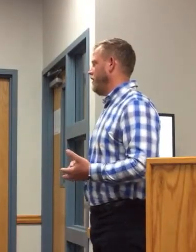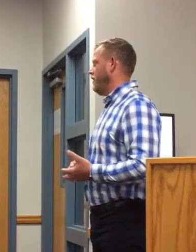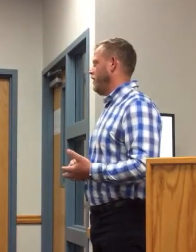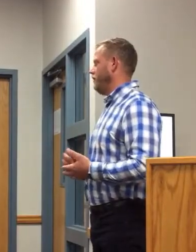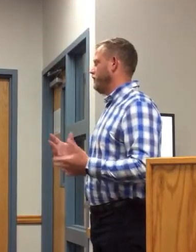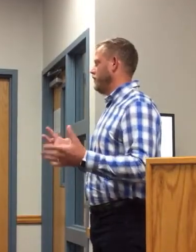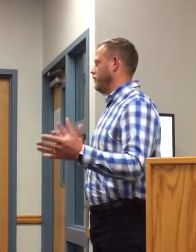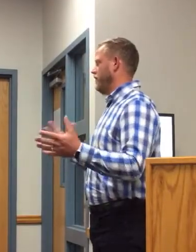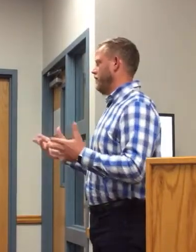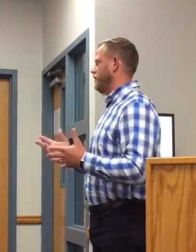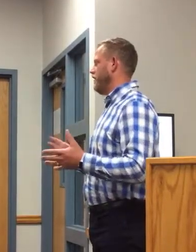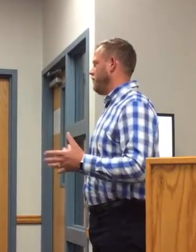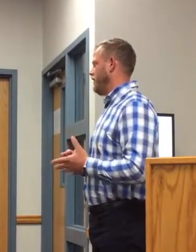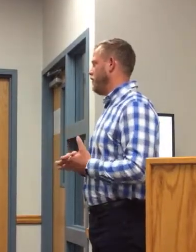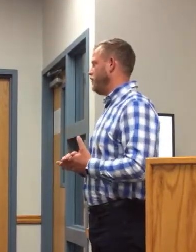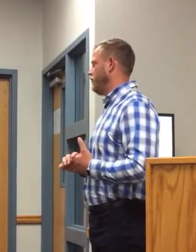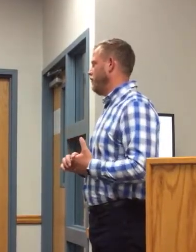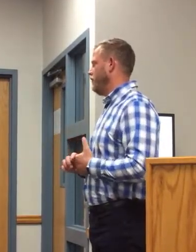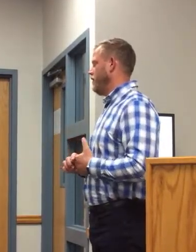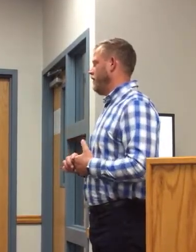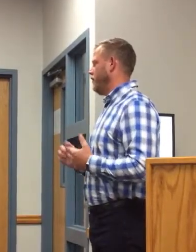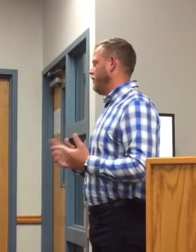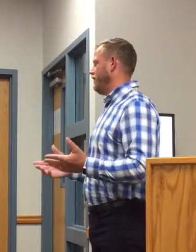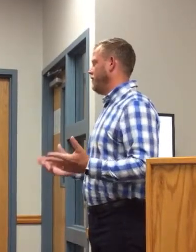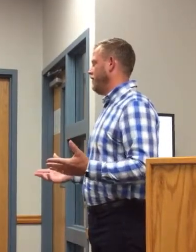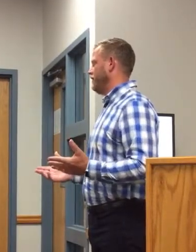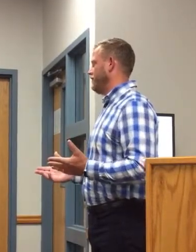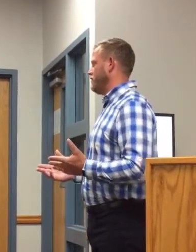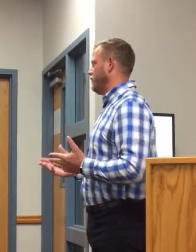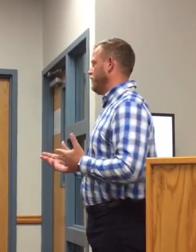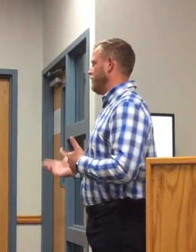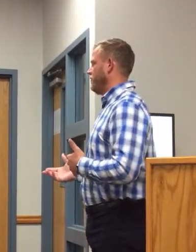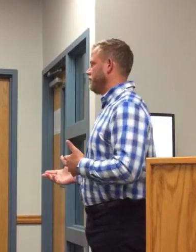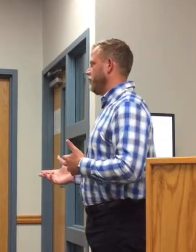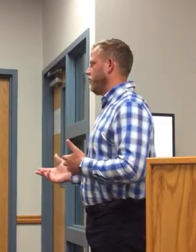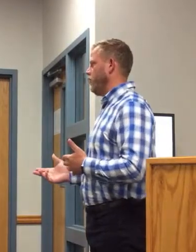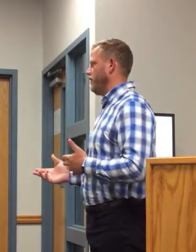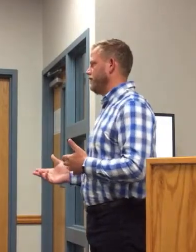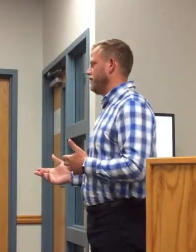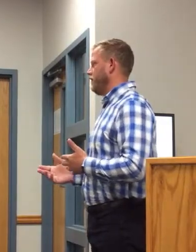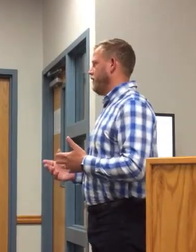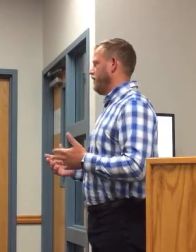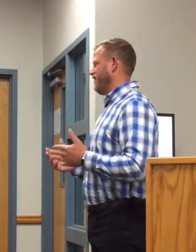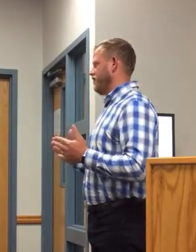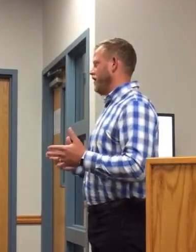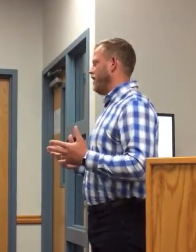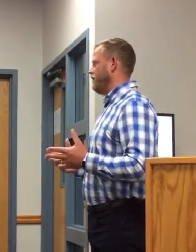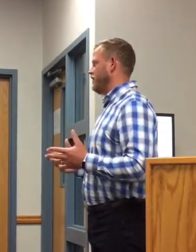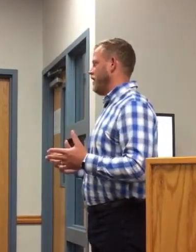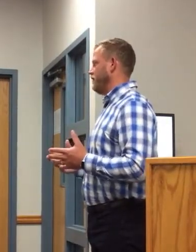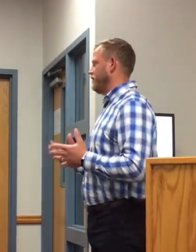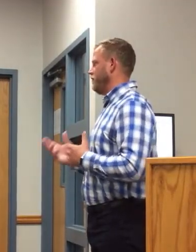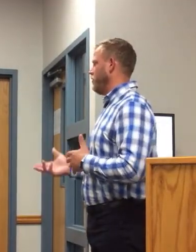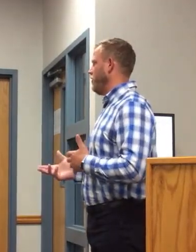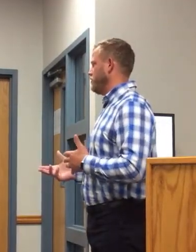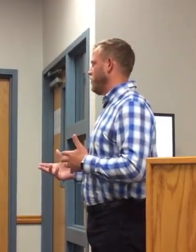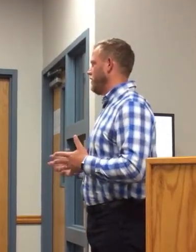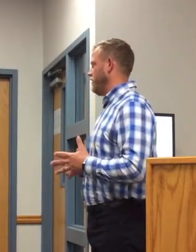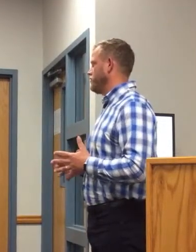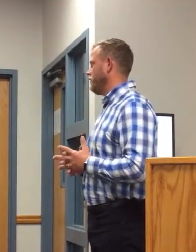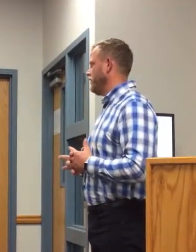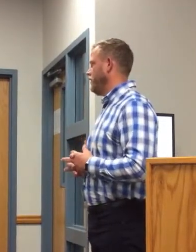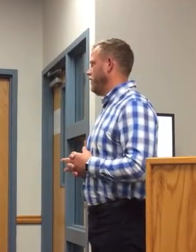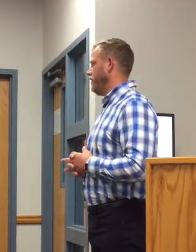spring. So those camps that they may go to don't end up getting scheduled until the spring once, because they're oftentimes at some